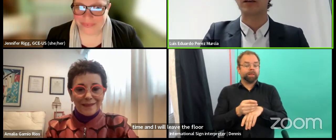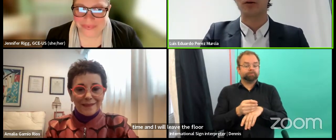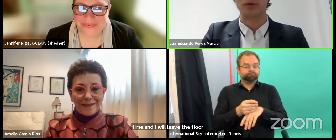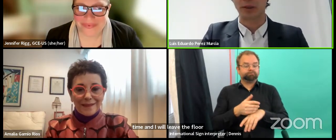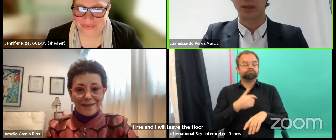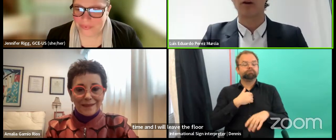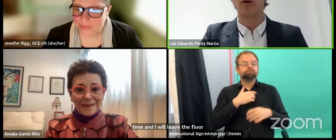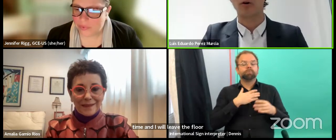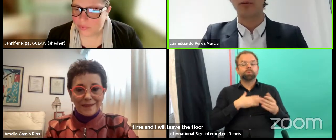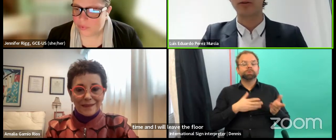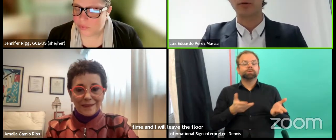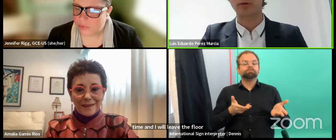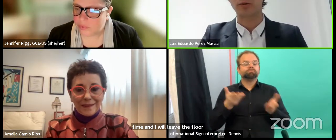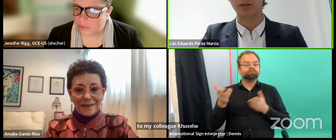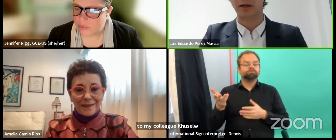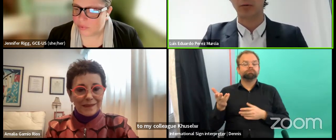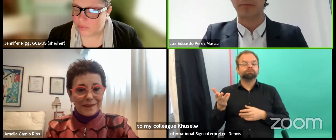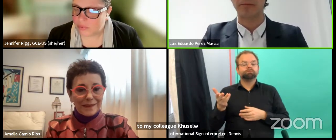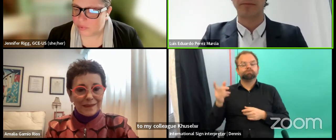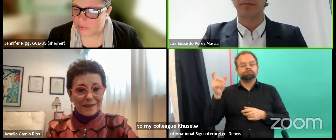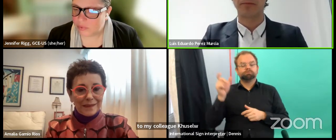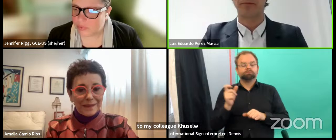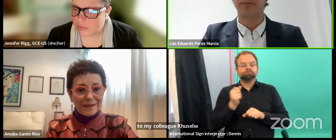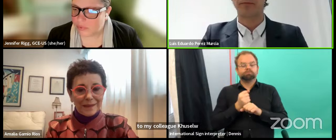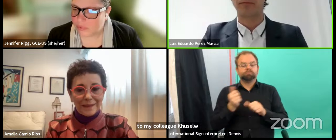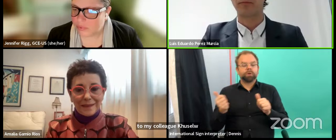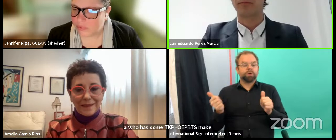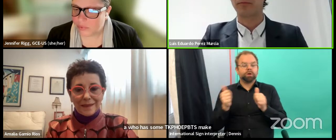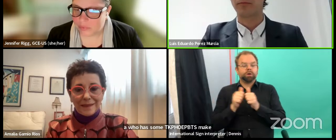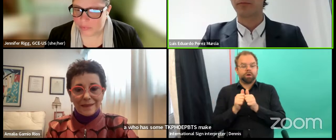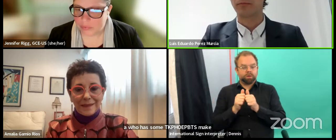education learning community. Over to you, Kuselwa.